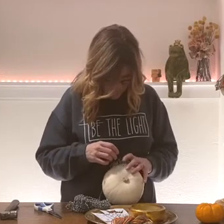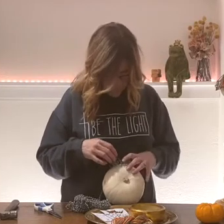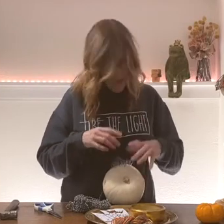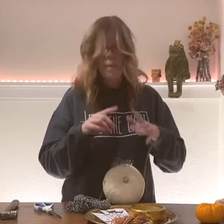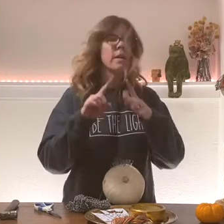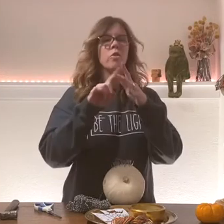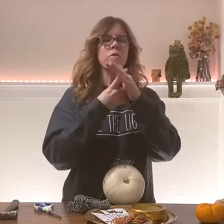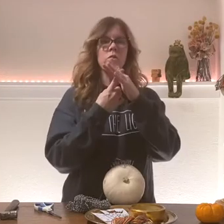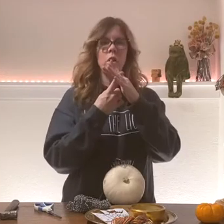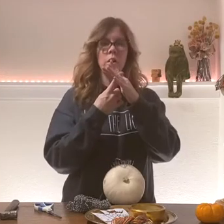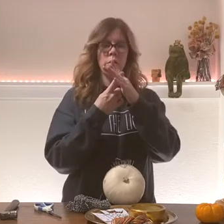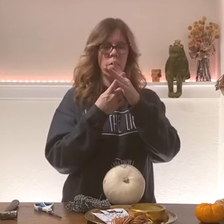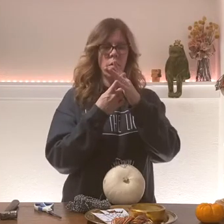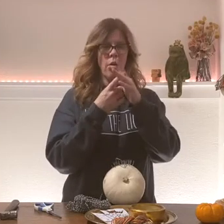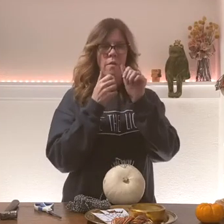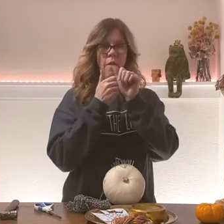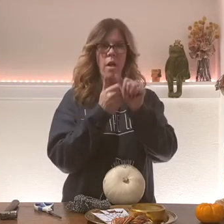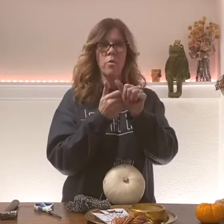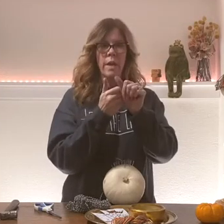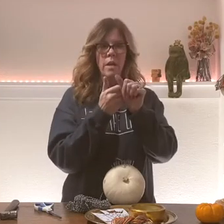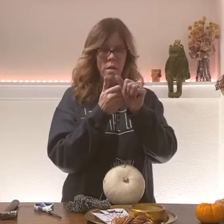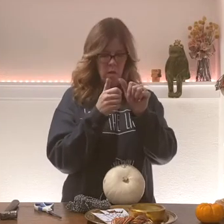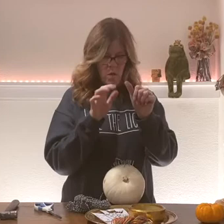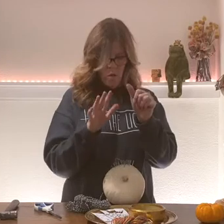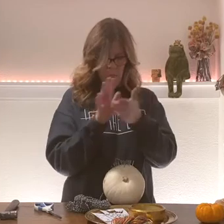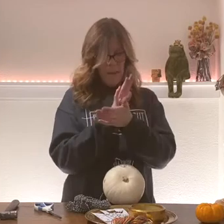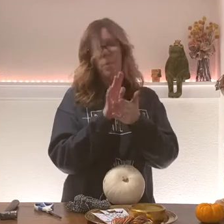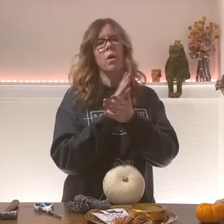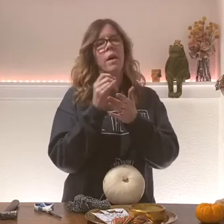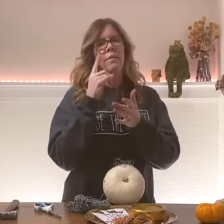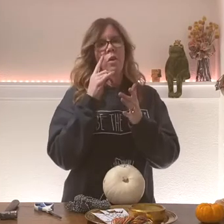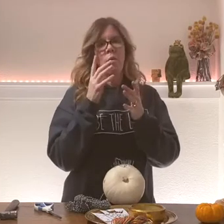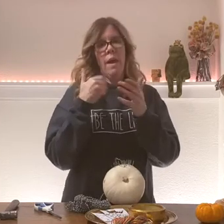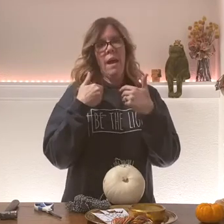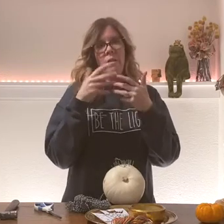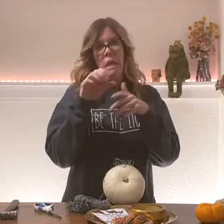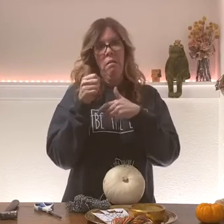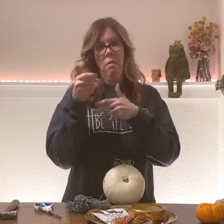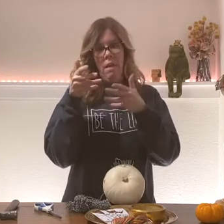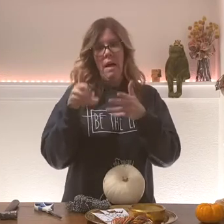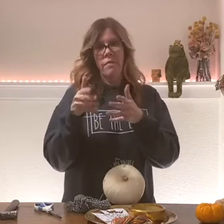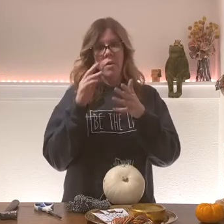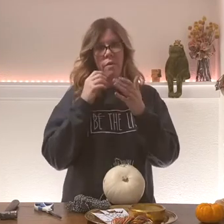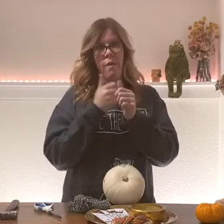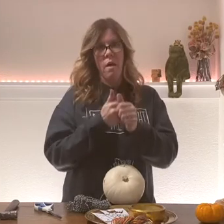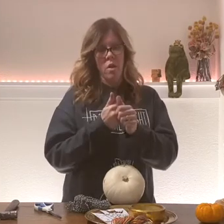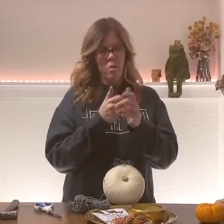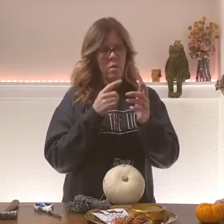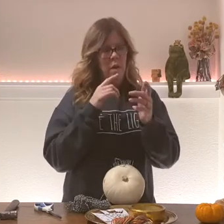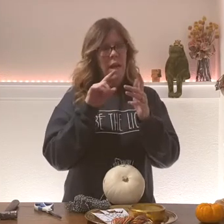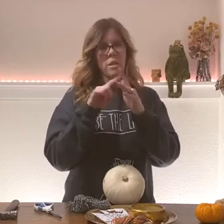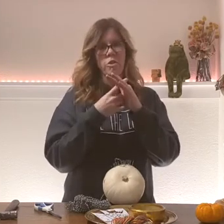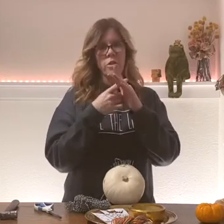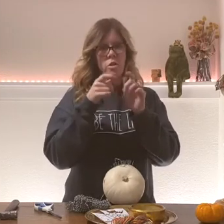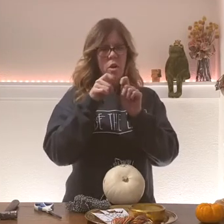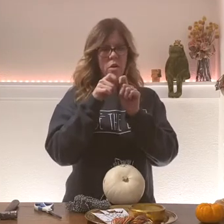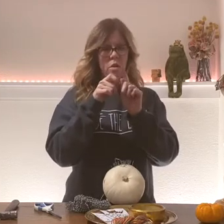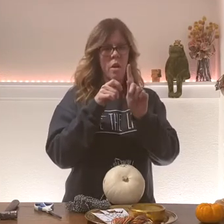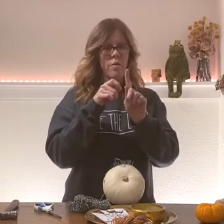And then you just start following your paper if you have any left to follow, and just start on the